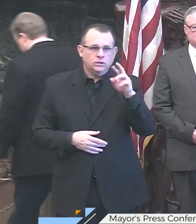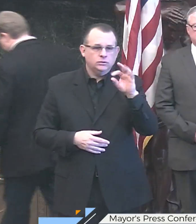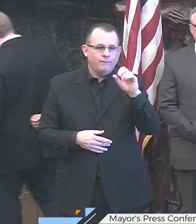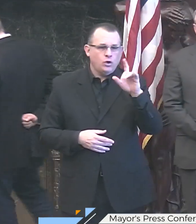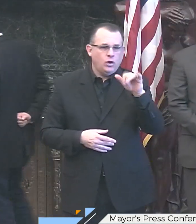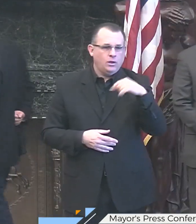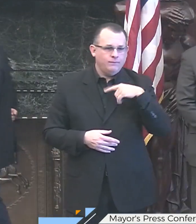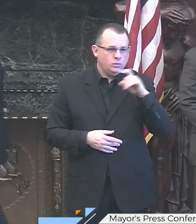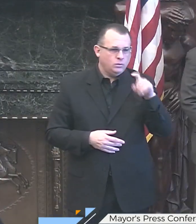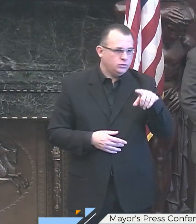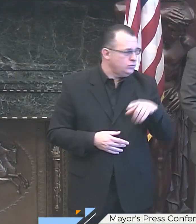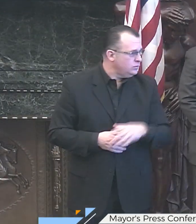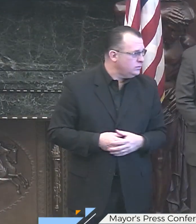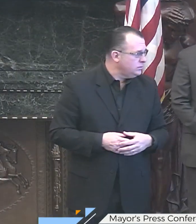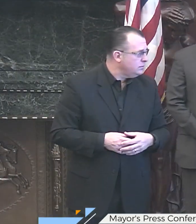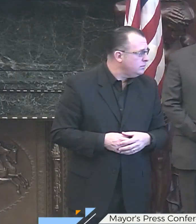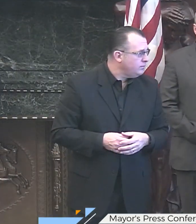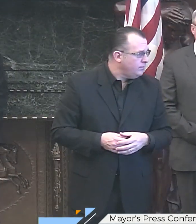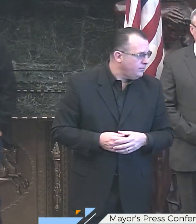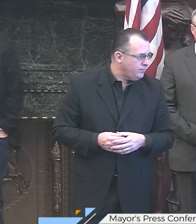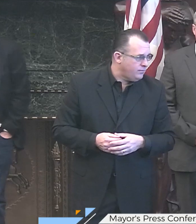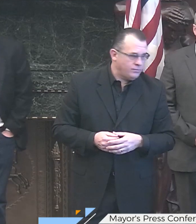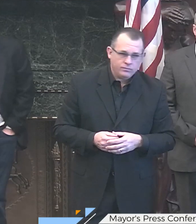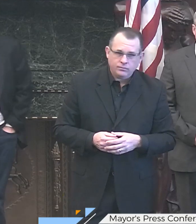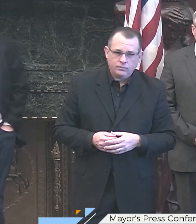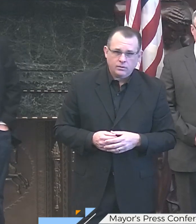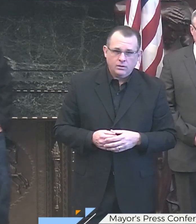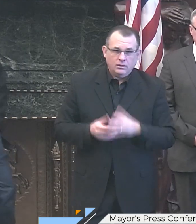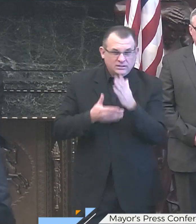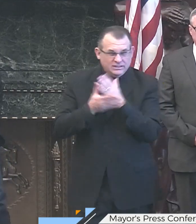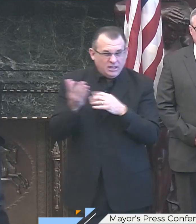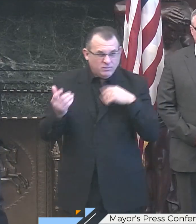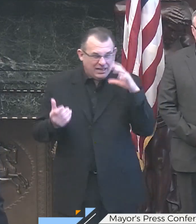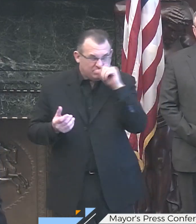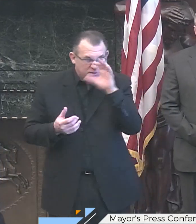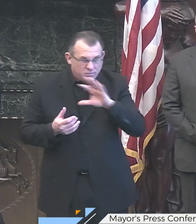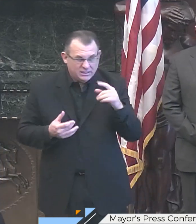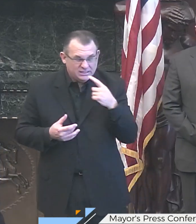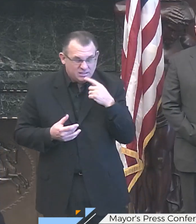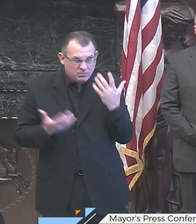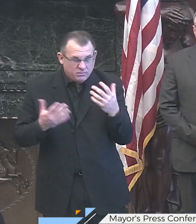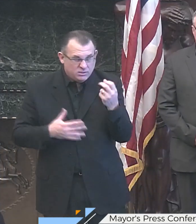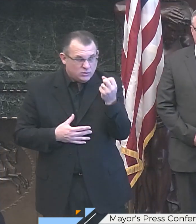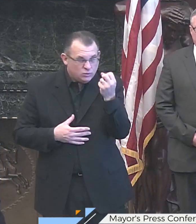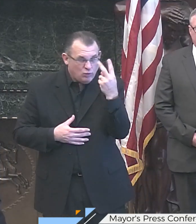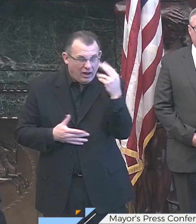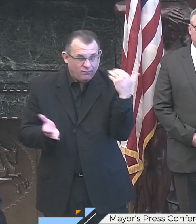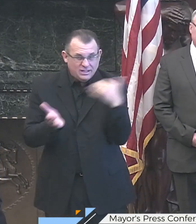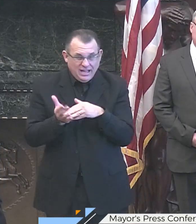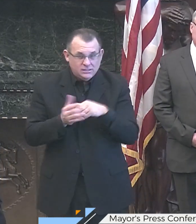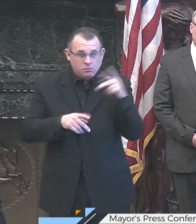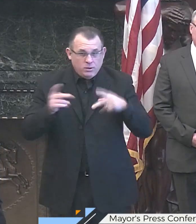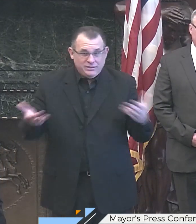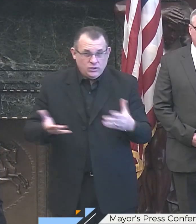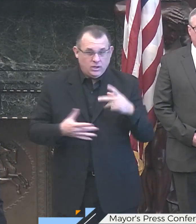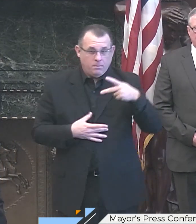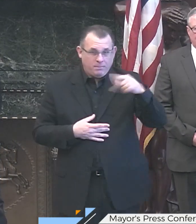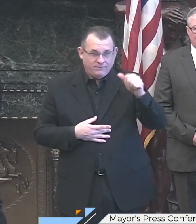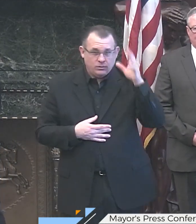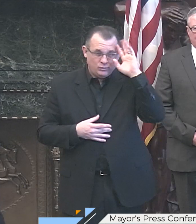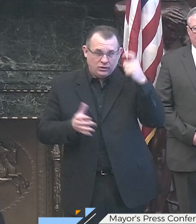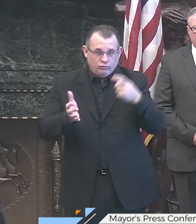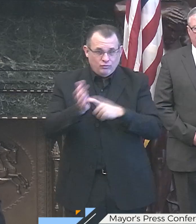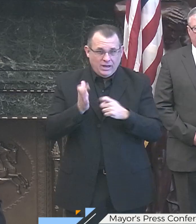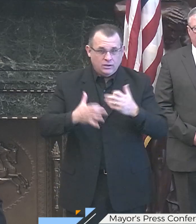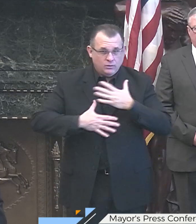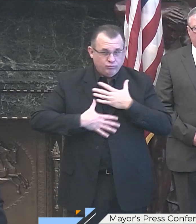Dr. Farley, some estimates, and again, they're estimates, say 12,000 Pennsylvanians will require ventilators. Do you have any sense of how many may